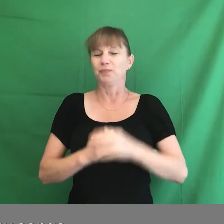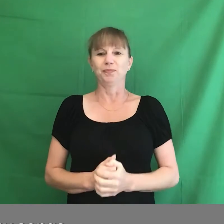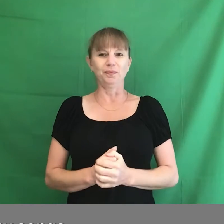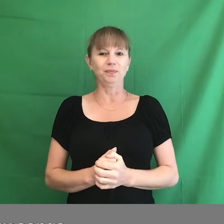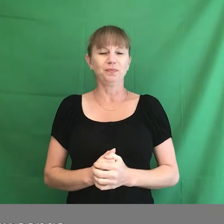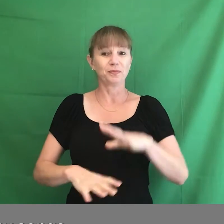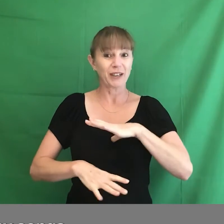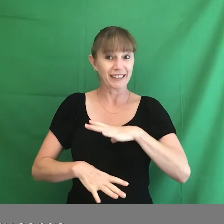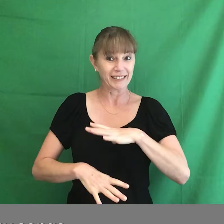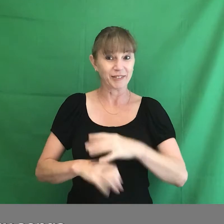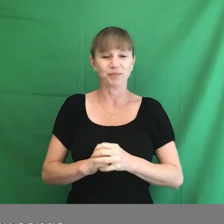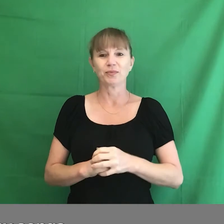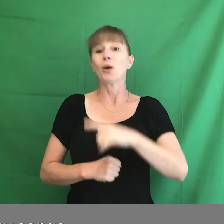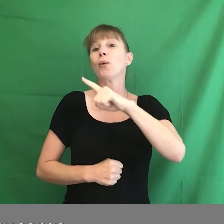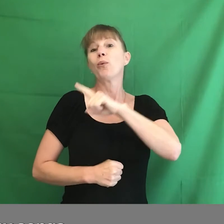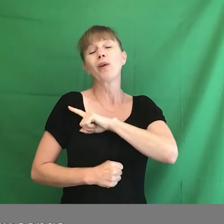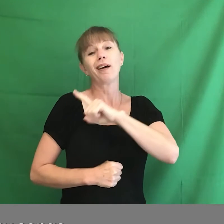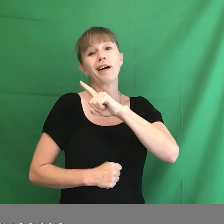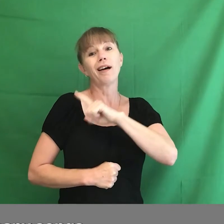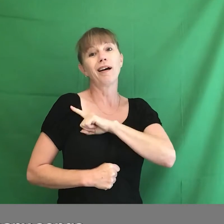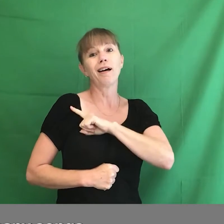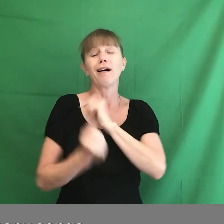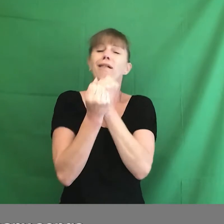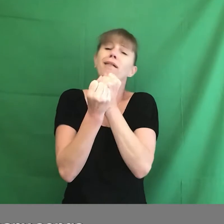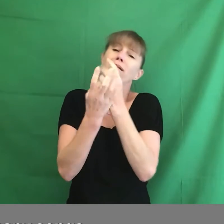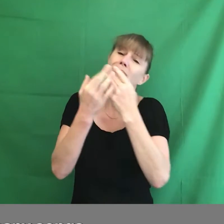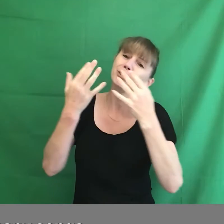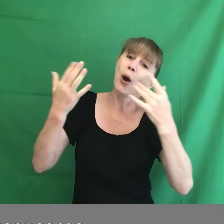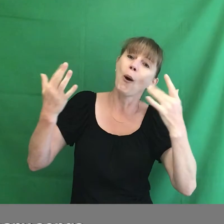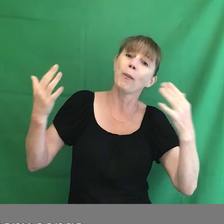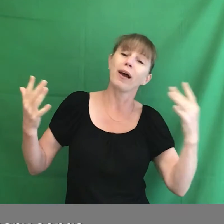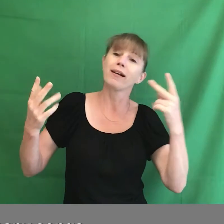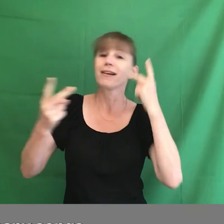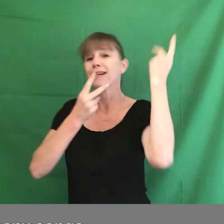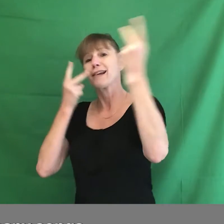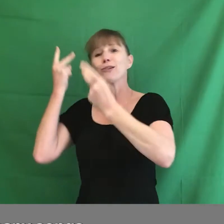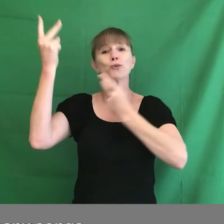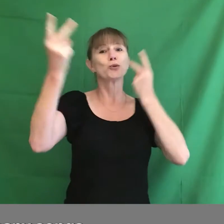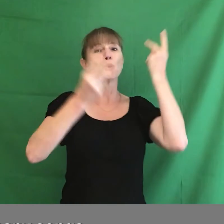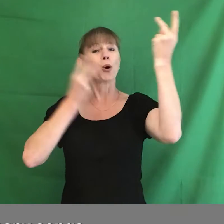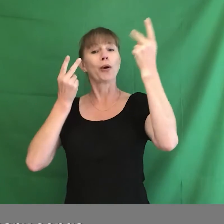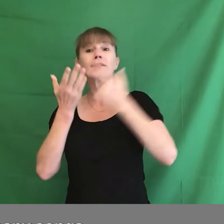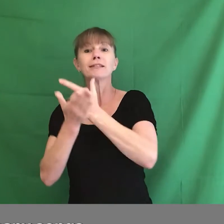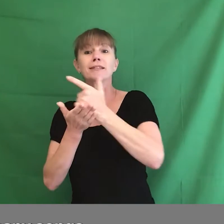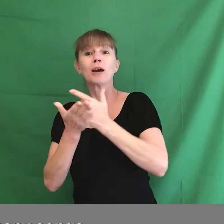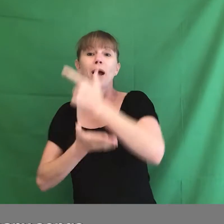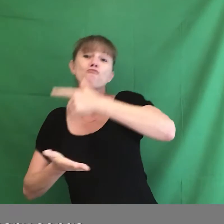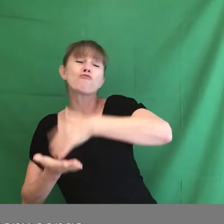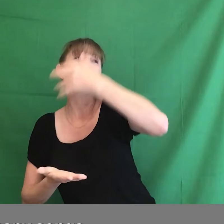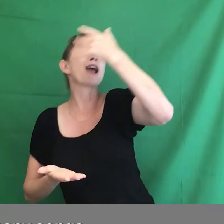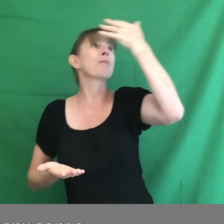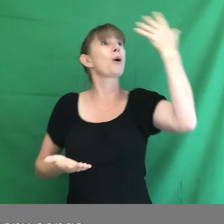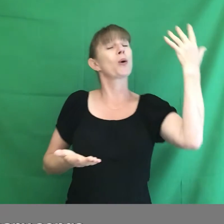about rainbows? Are you ready? Why are there so many